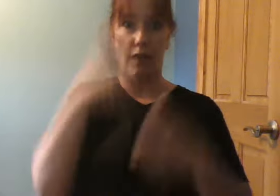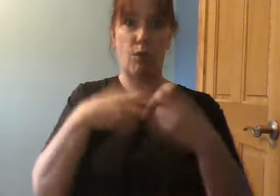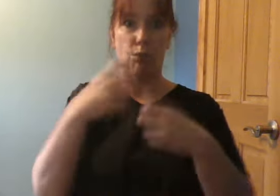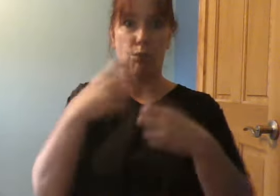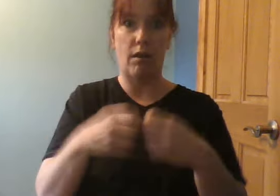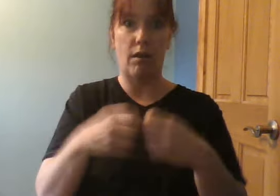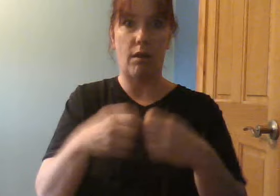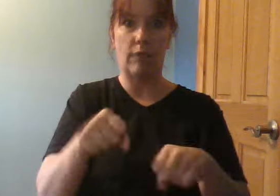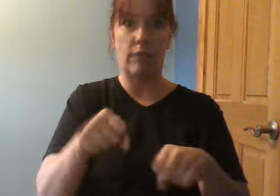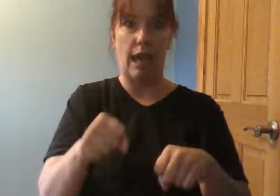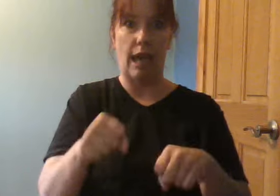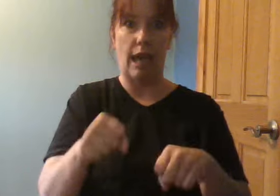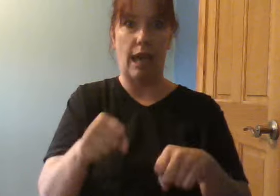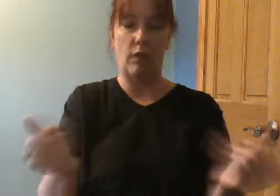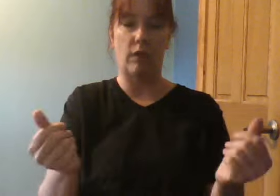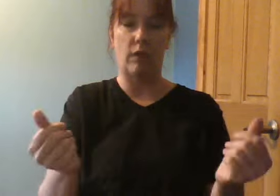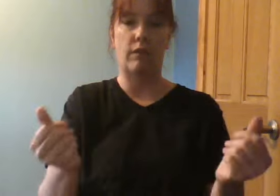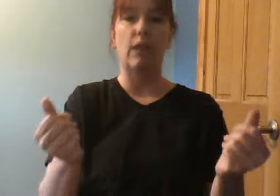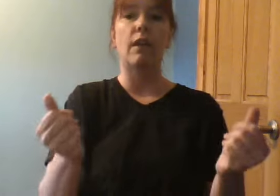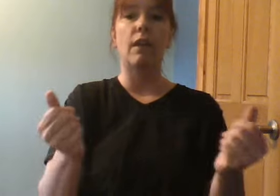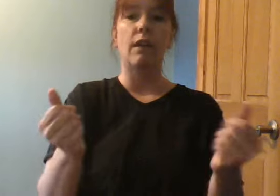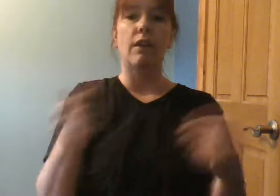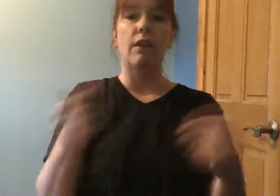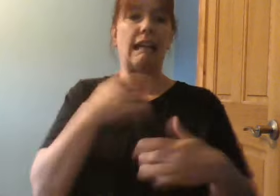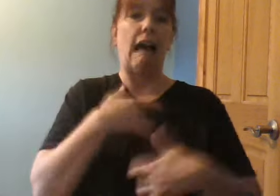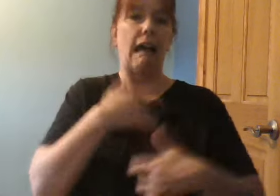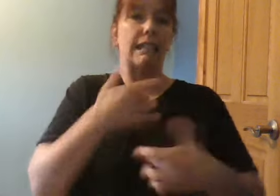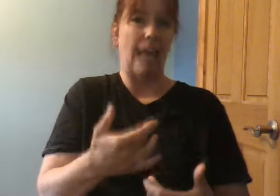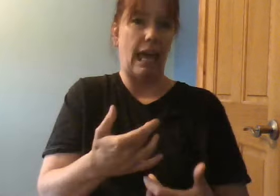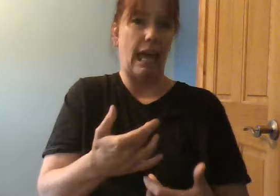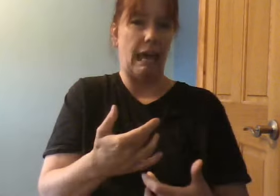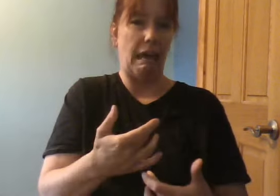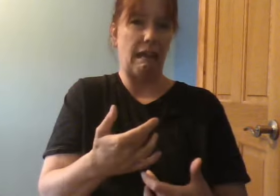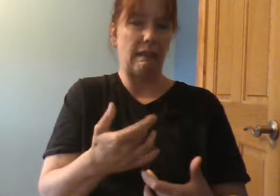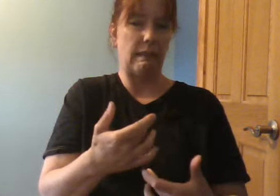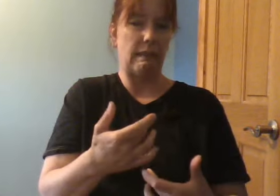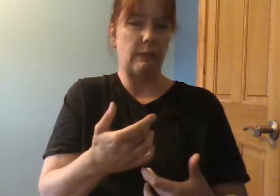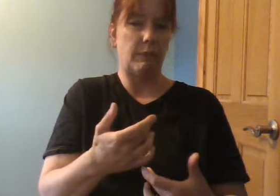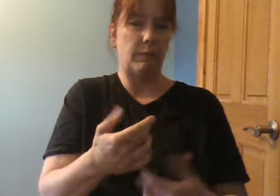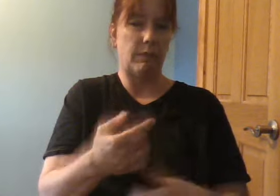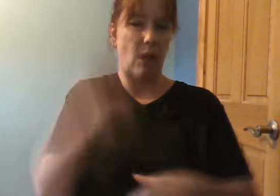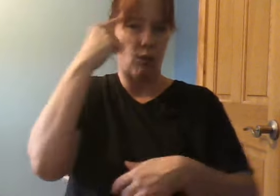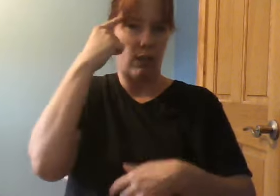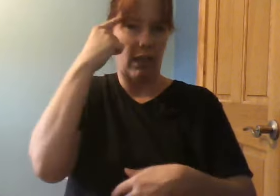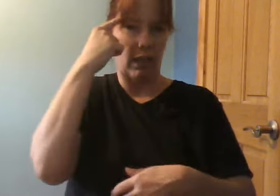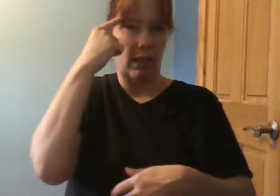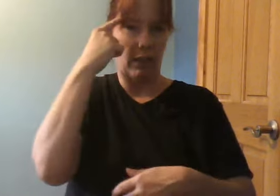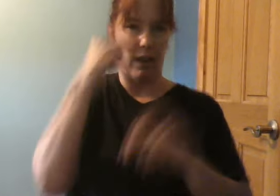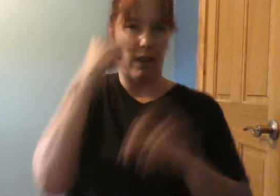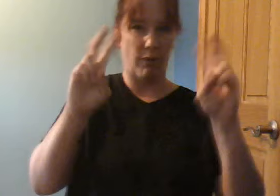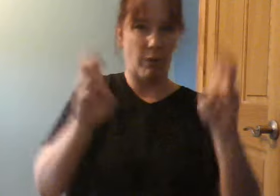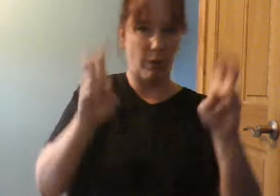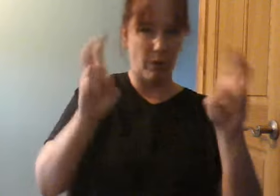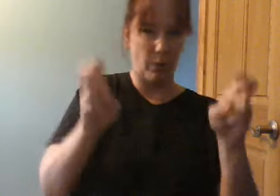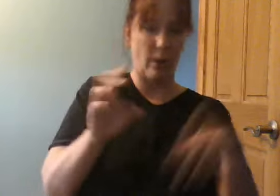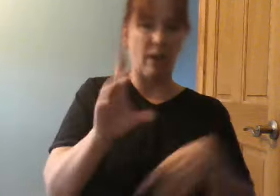these circumstances, I turn to Doctor Who. Because in this, as in so many other walks of life, Doctor Who has already shown